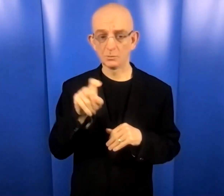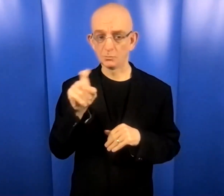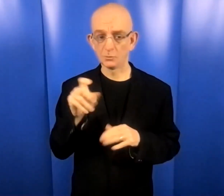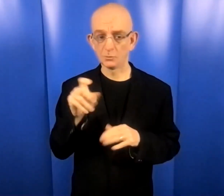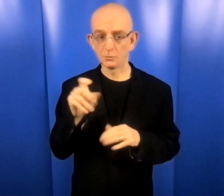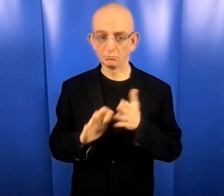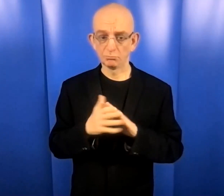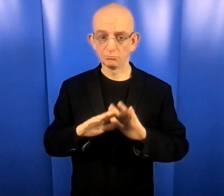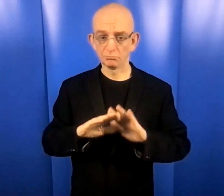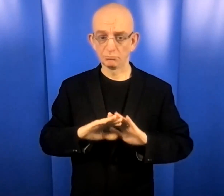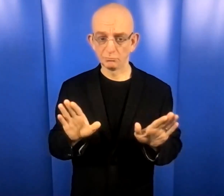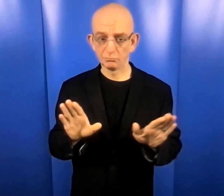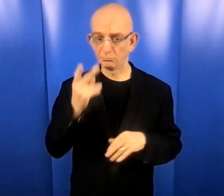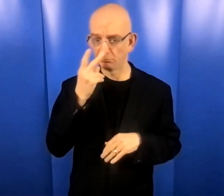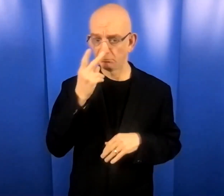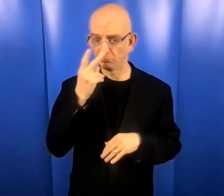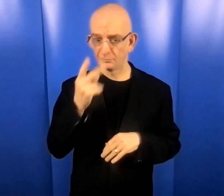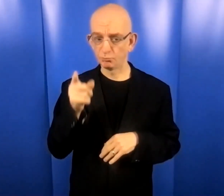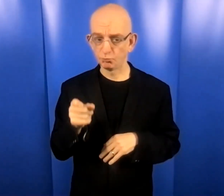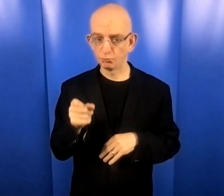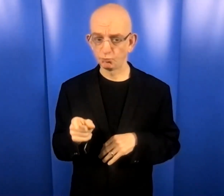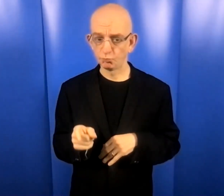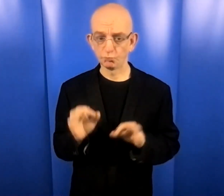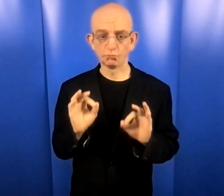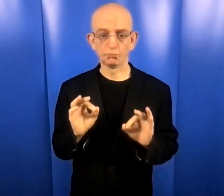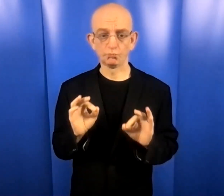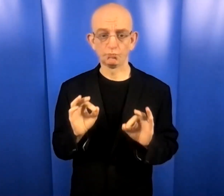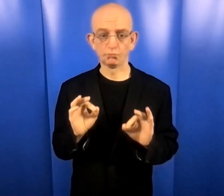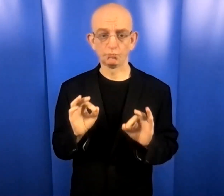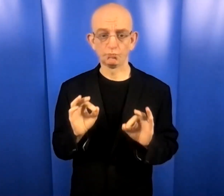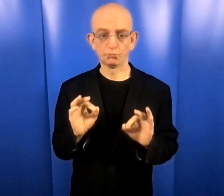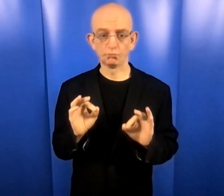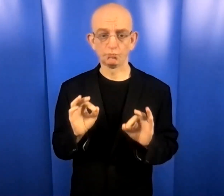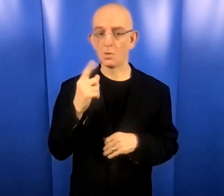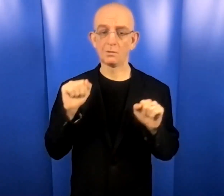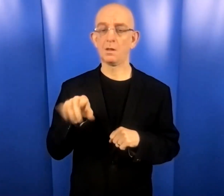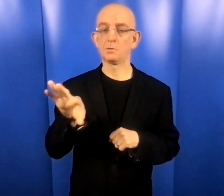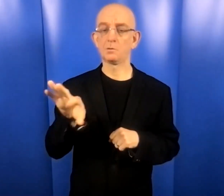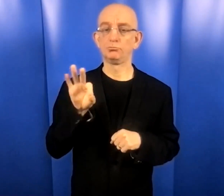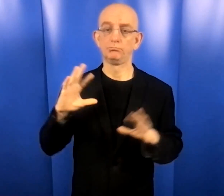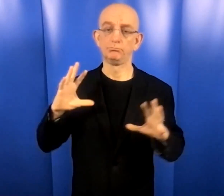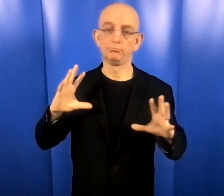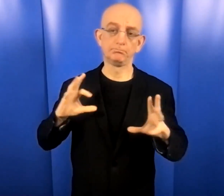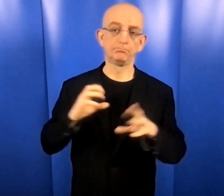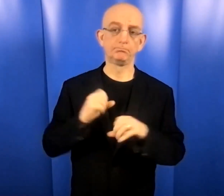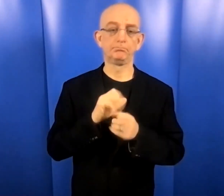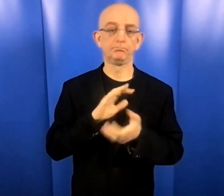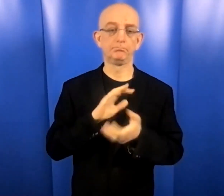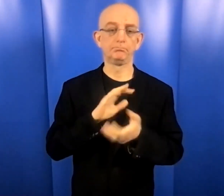a fellow co-coordinator on the OPD Partnership Task Group, and also who helped put